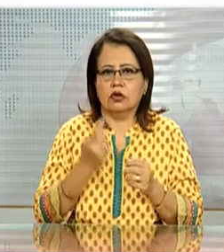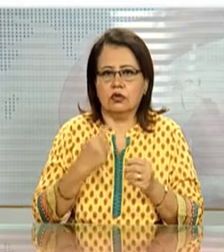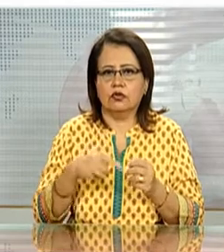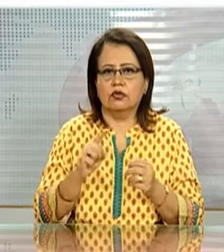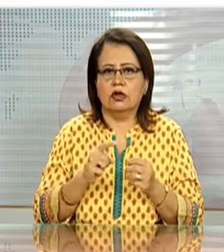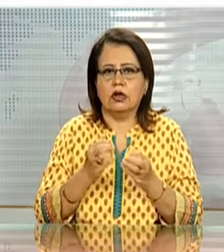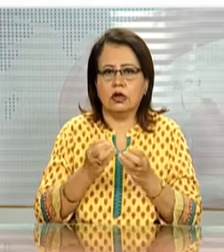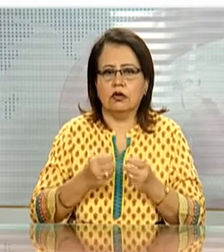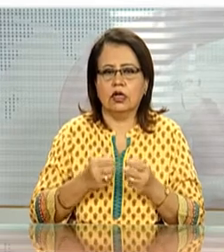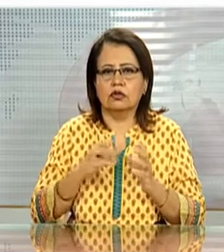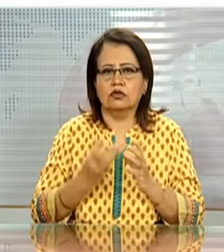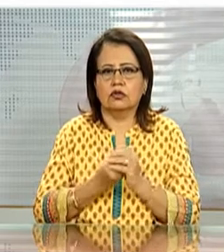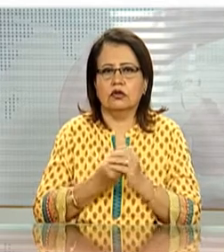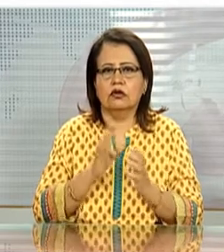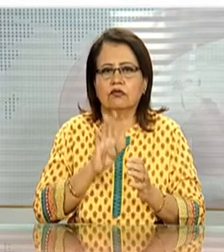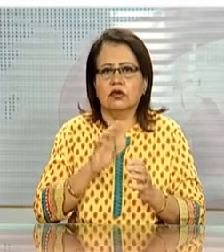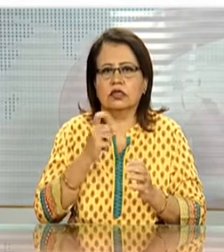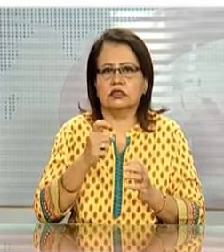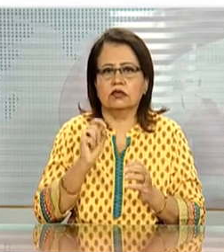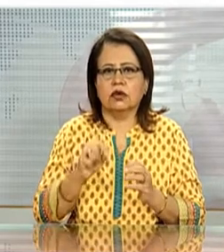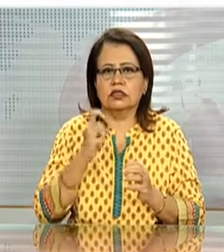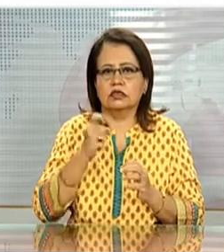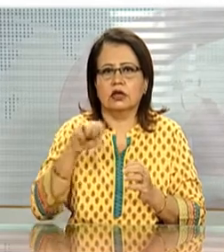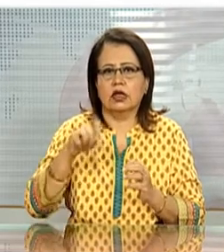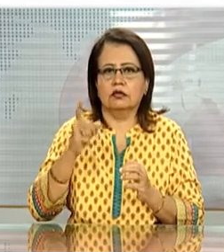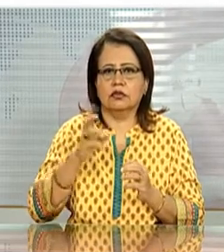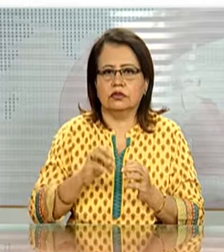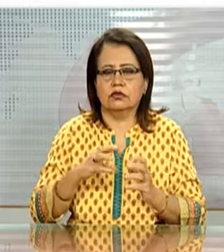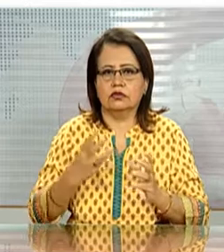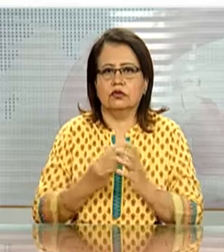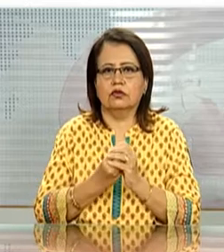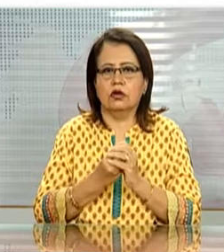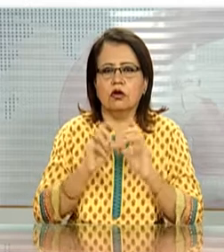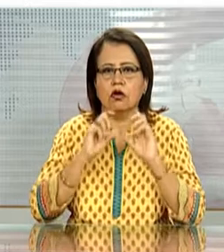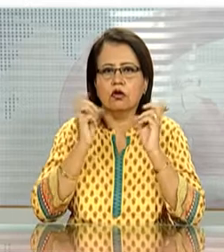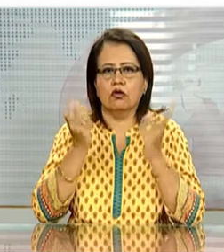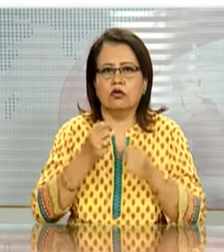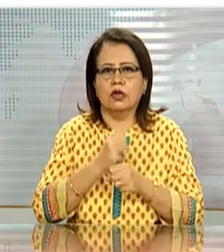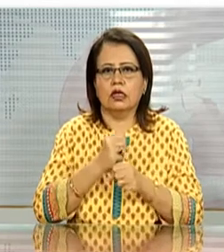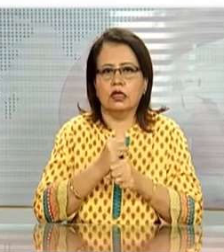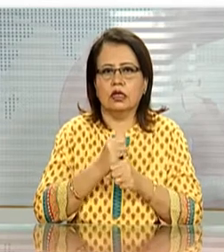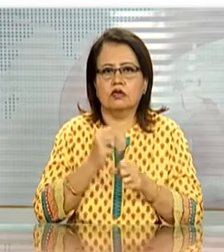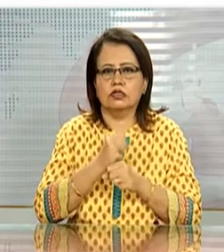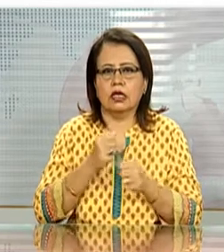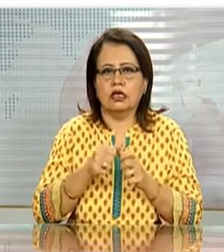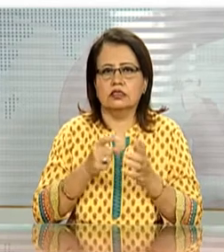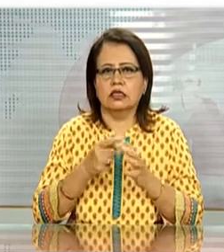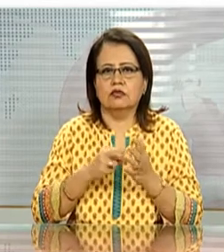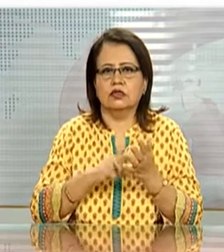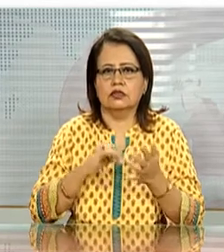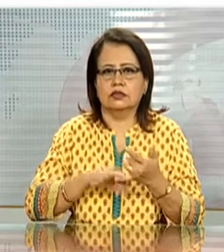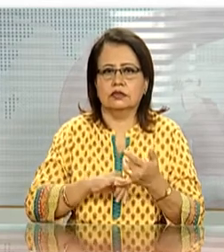approval Accounting in total for 47.79 of the total Global greenhouse gas